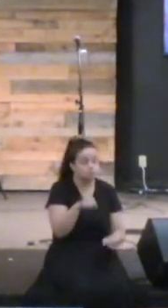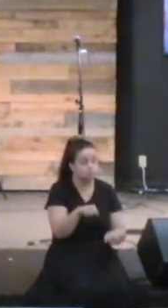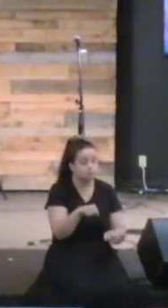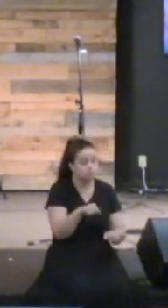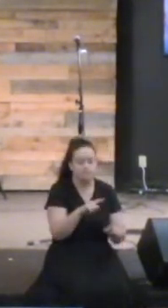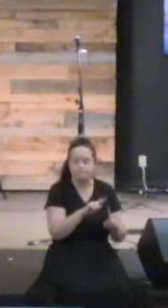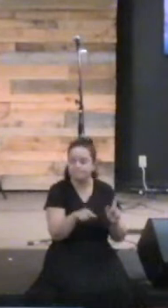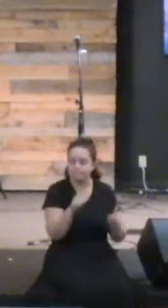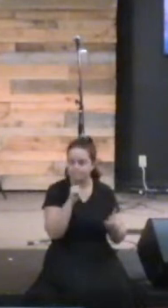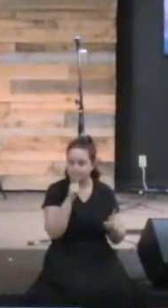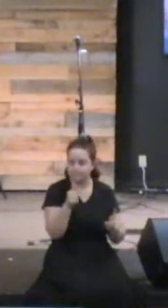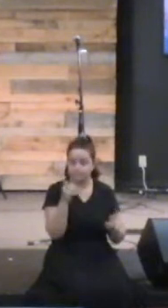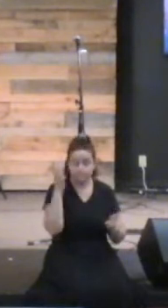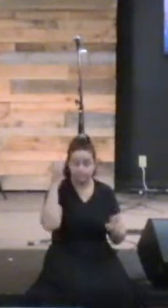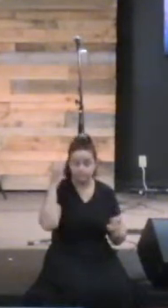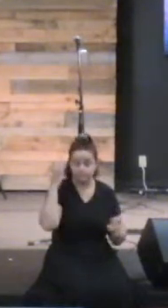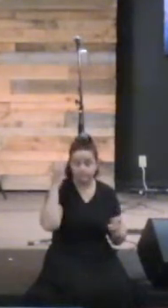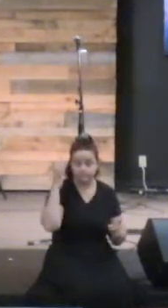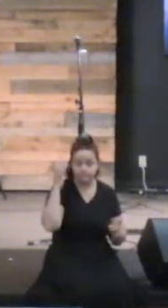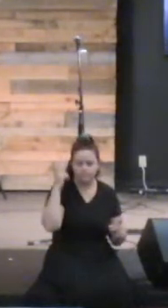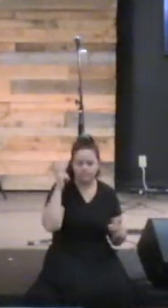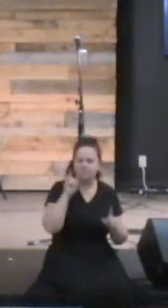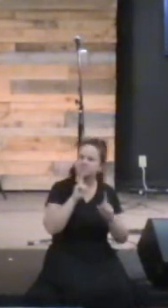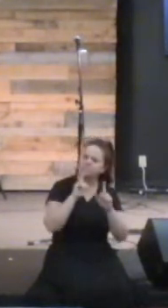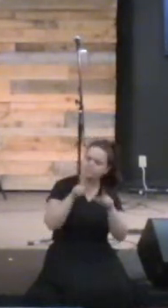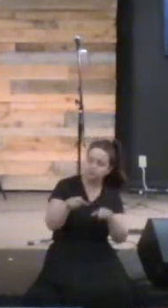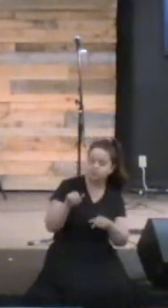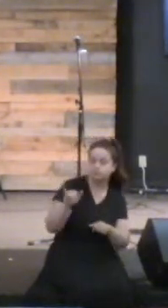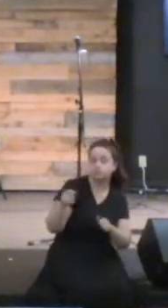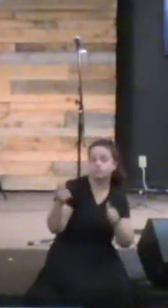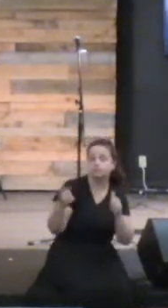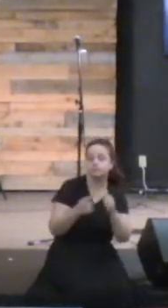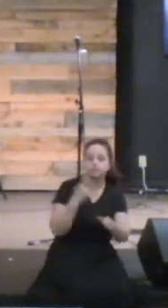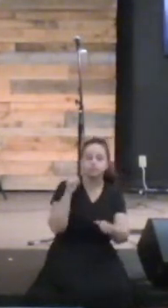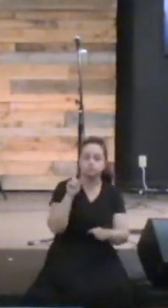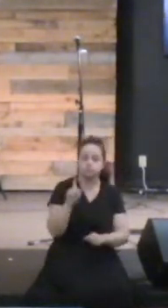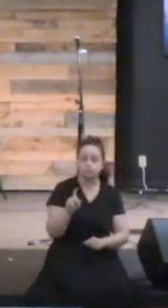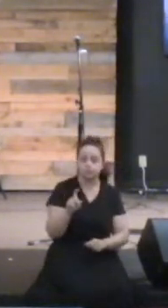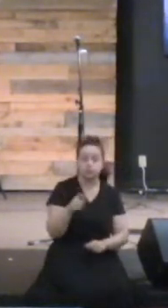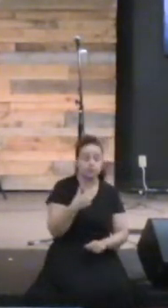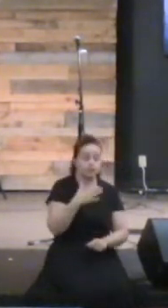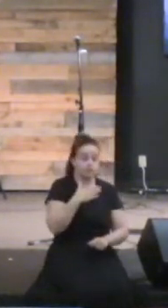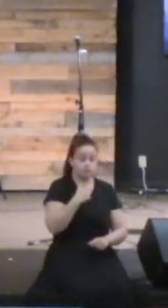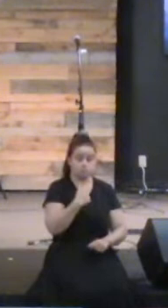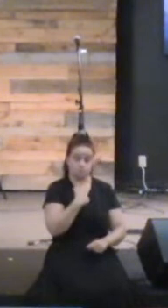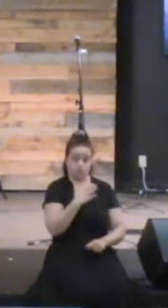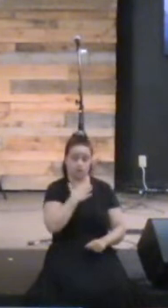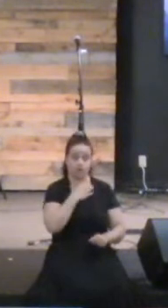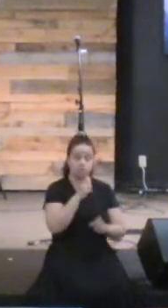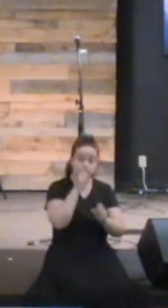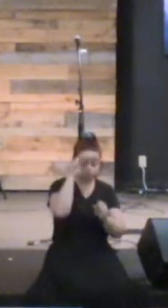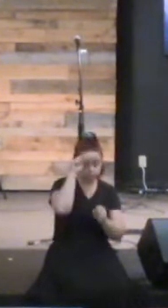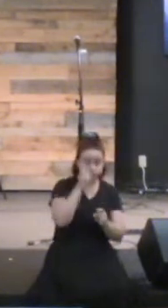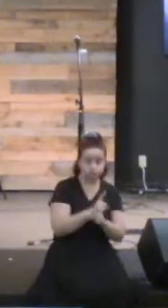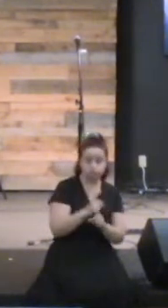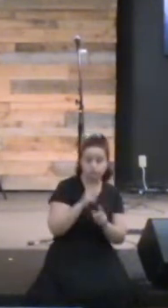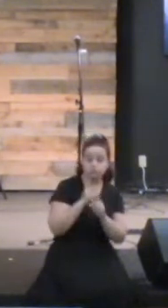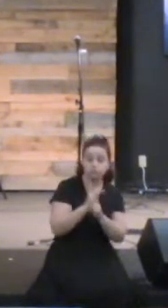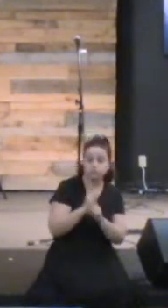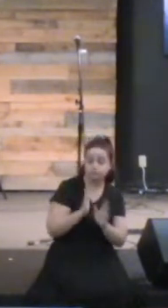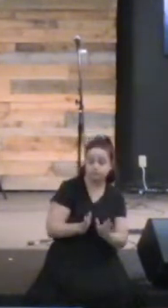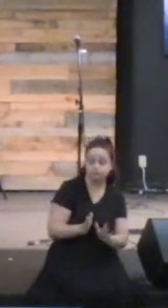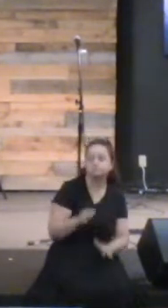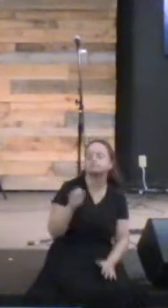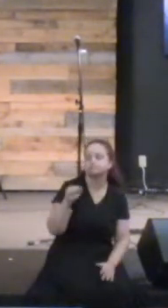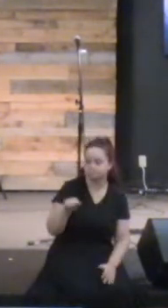why because he's answering that first question am I My Brother's Keeper yes I am